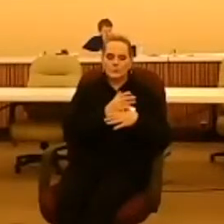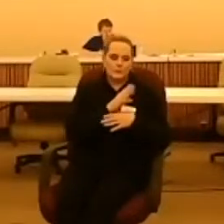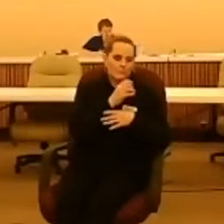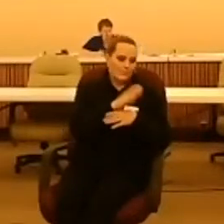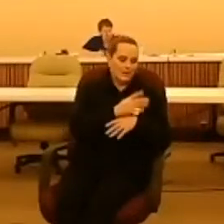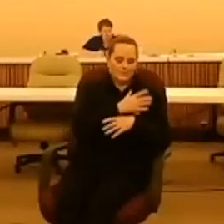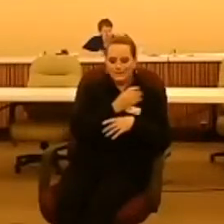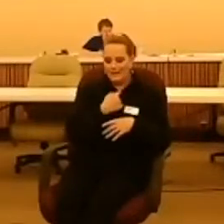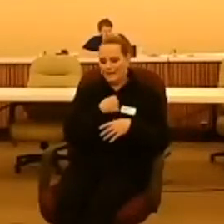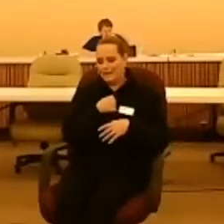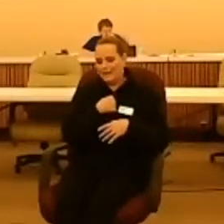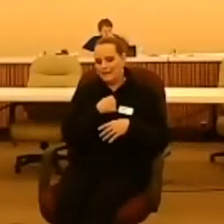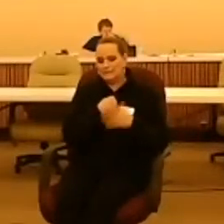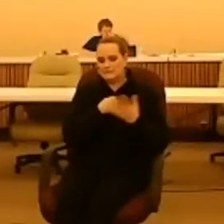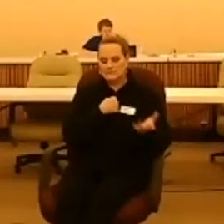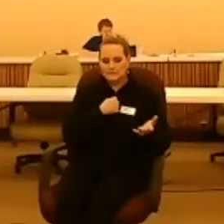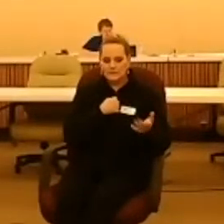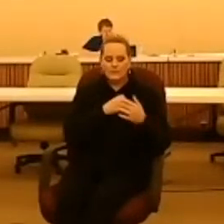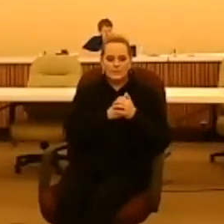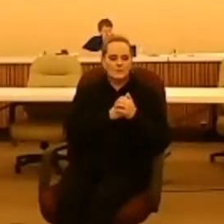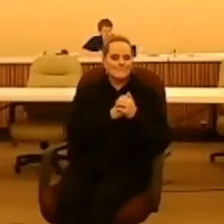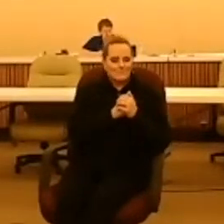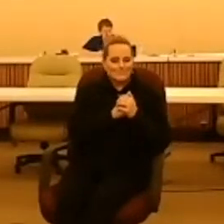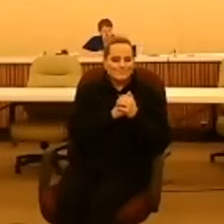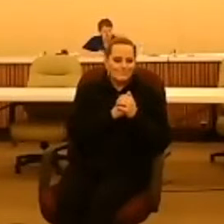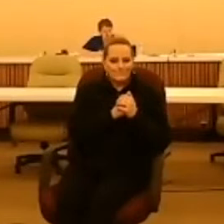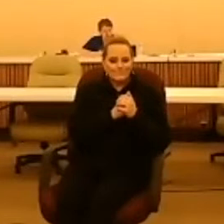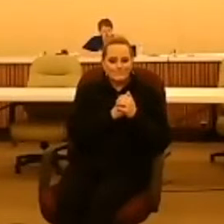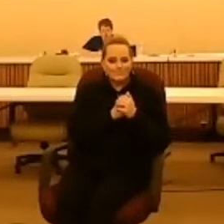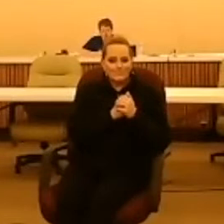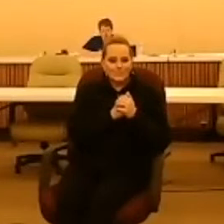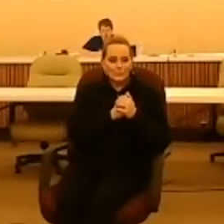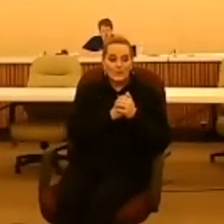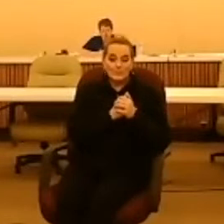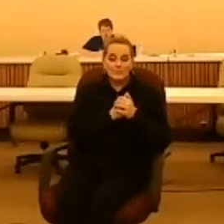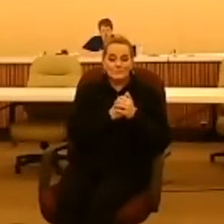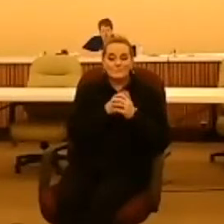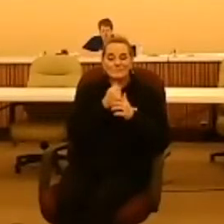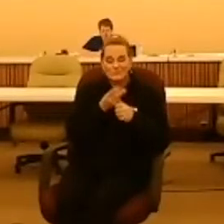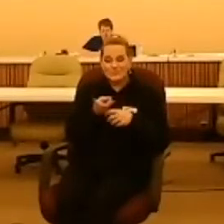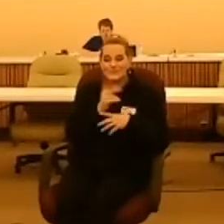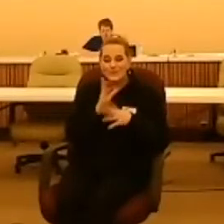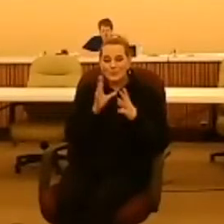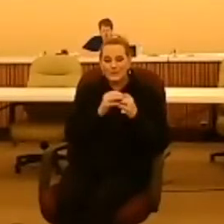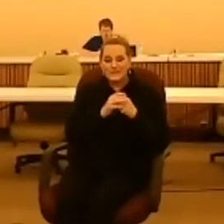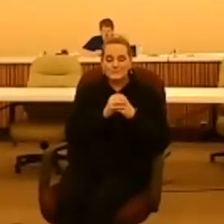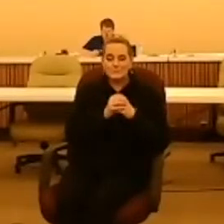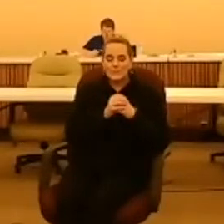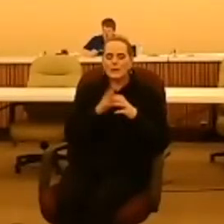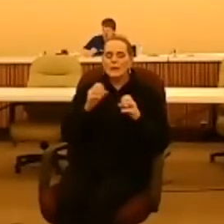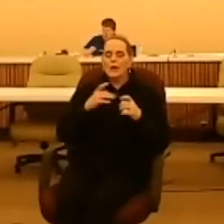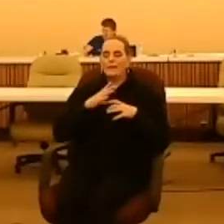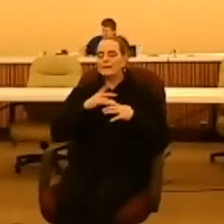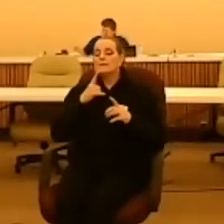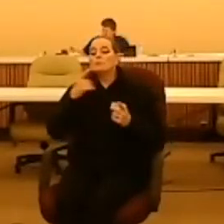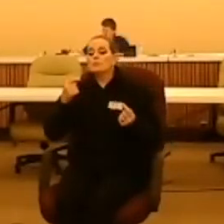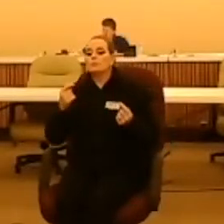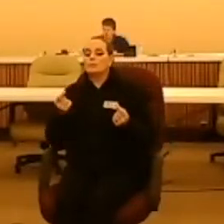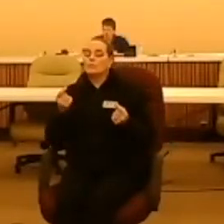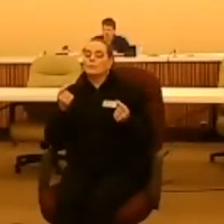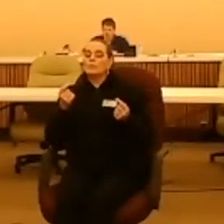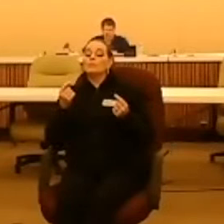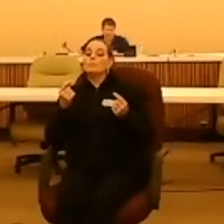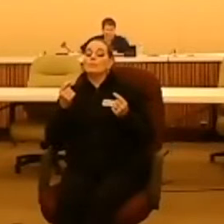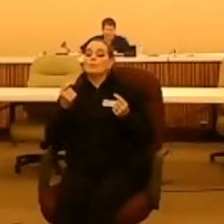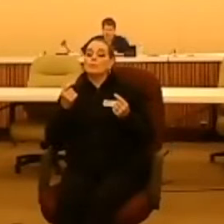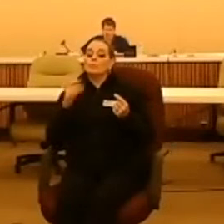also with the ethics board, it might be a few meetings. I Yeah, don't know if it's that's what I'm thinking as well. Okay, so